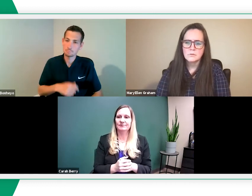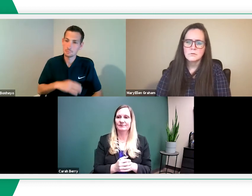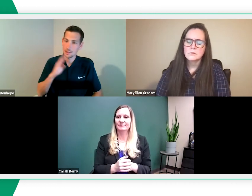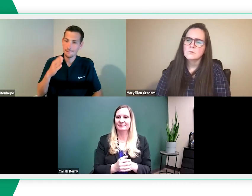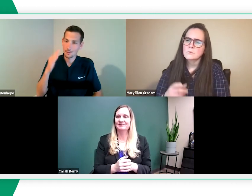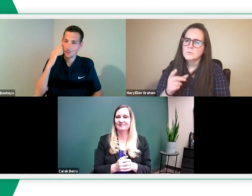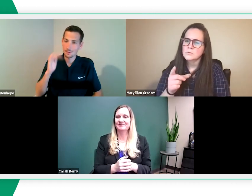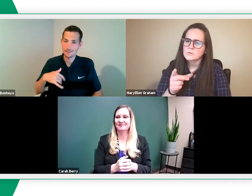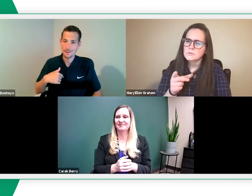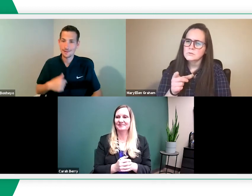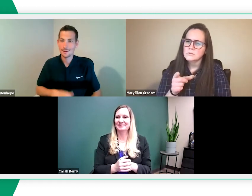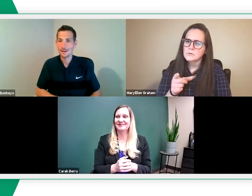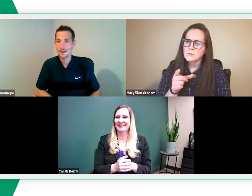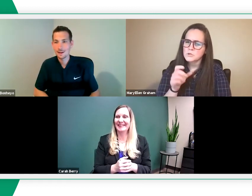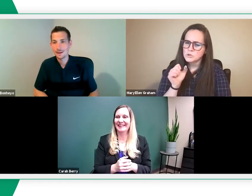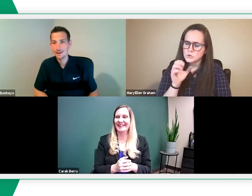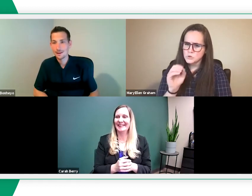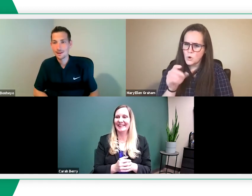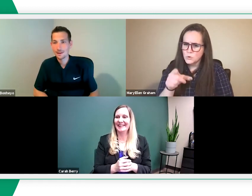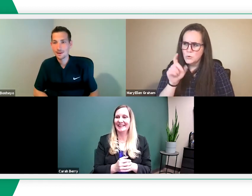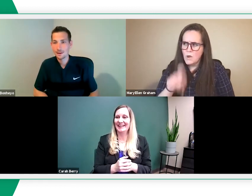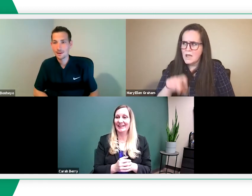then that's when I was considered a financial advisor.